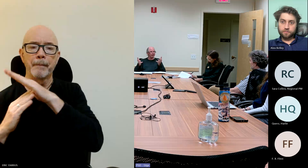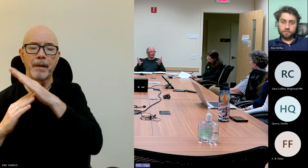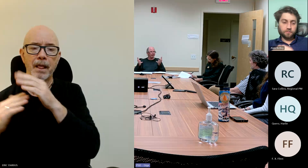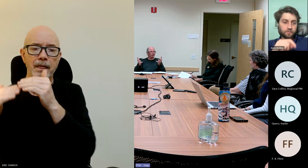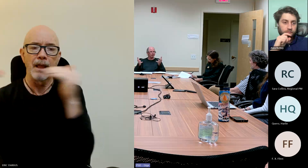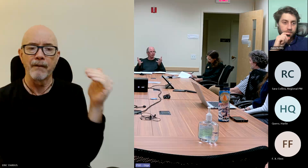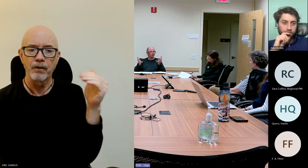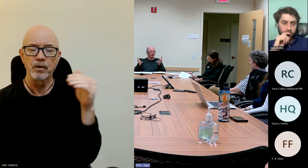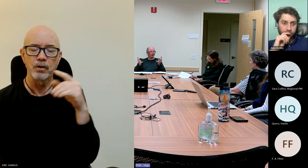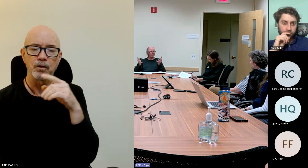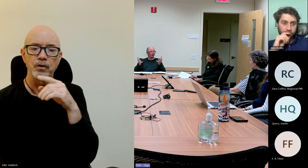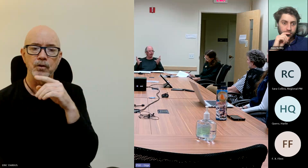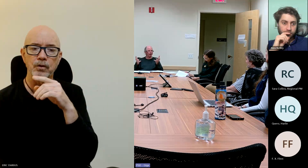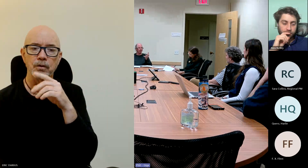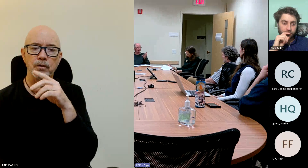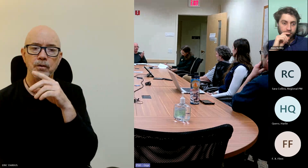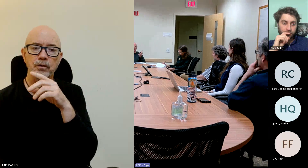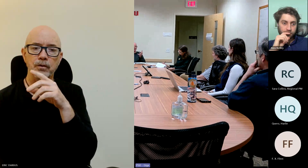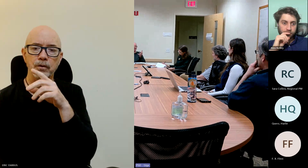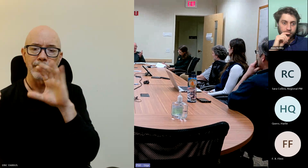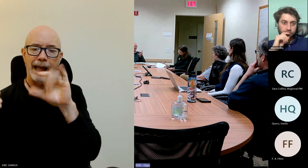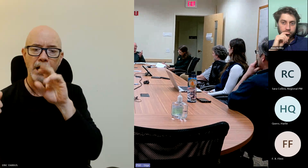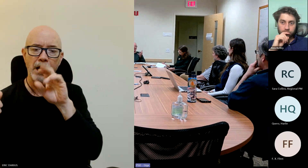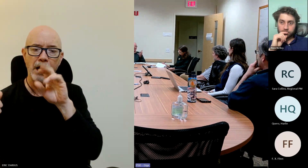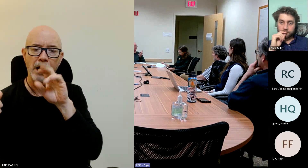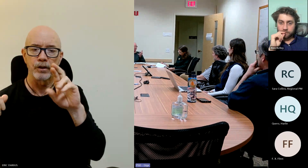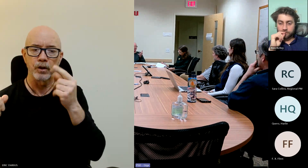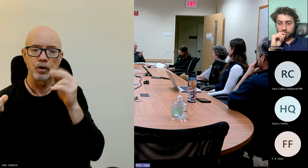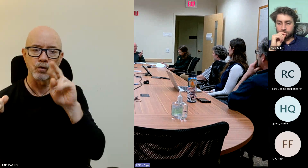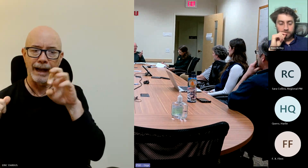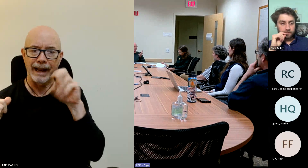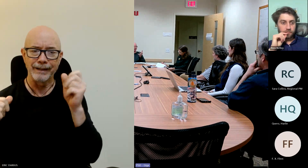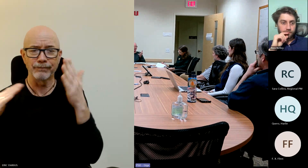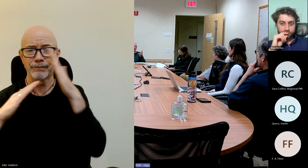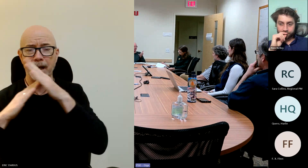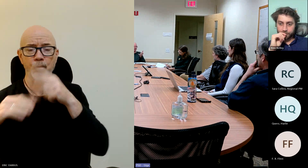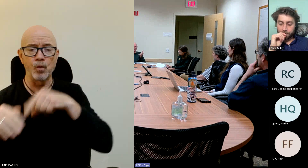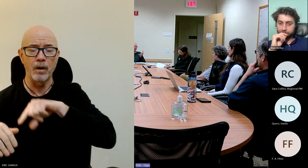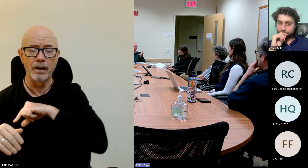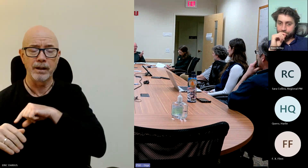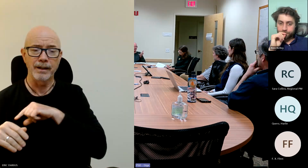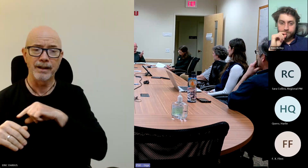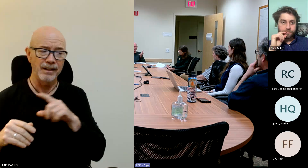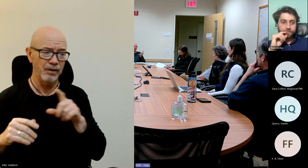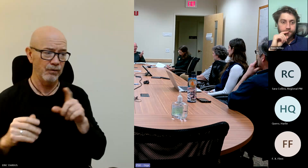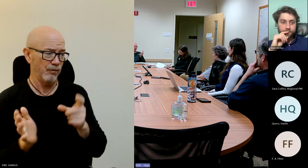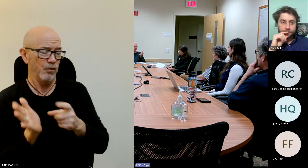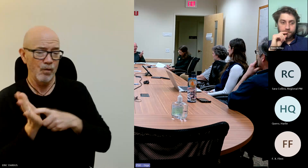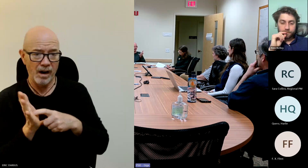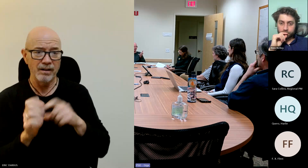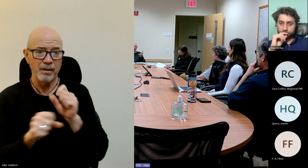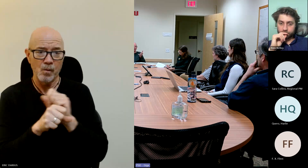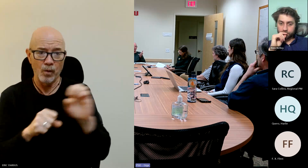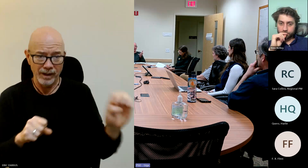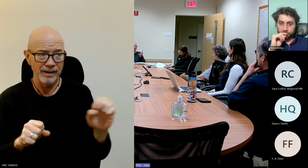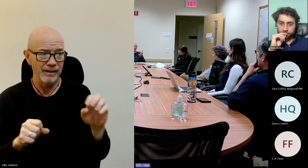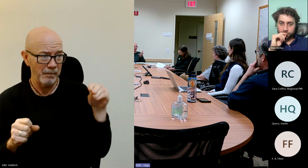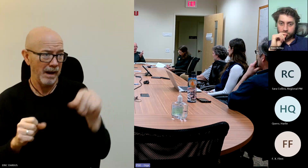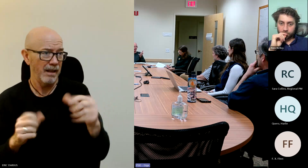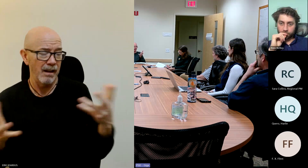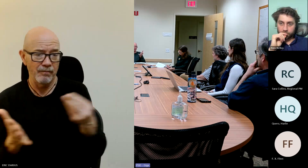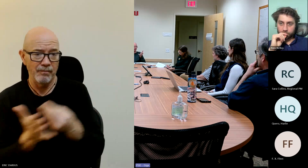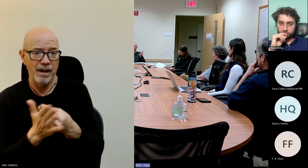year engineers to do carrier grade. So the idea is an absolute fallacy that we're going to turn the CUDs into carrier grade because they're never